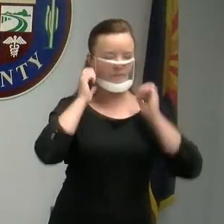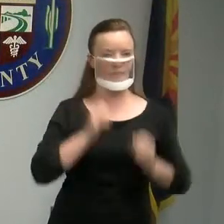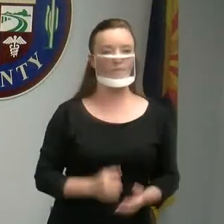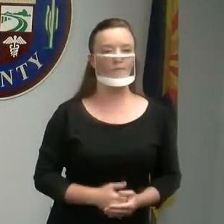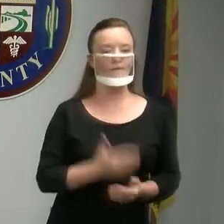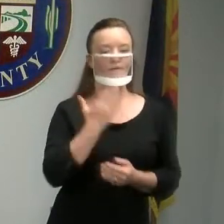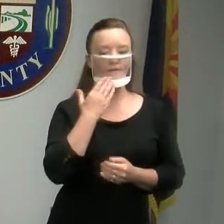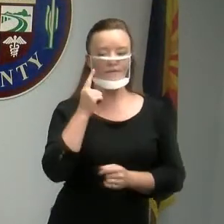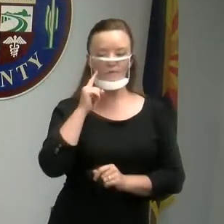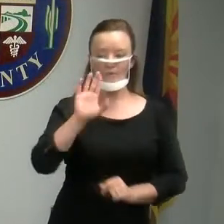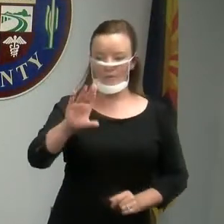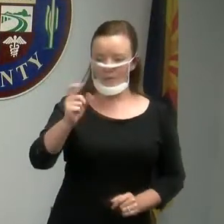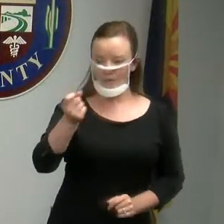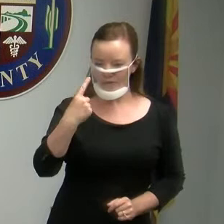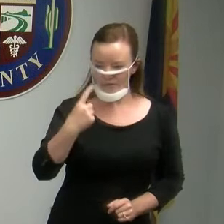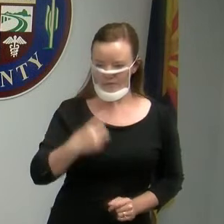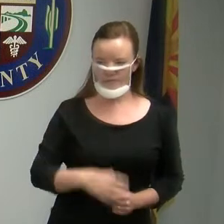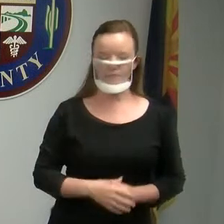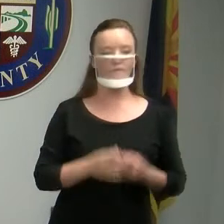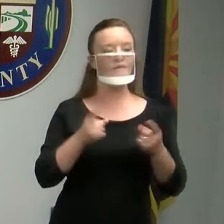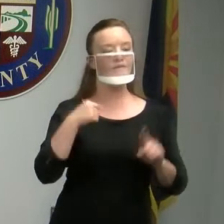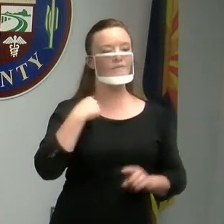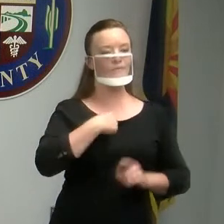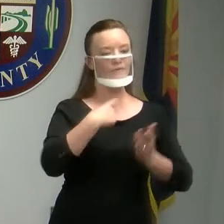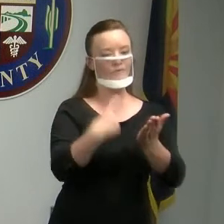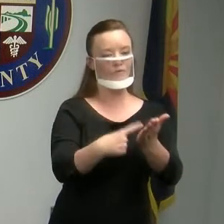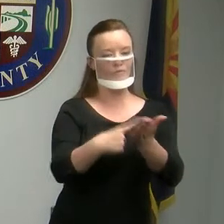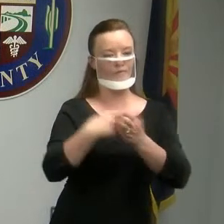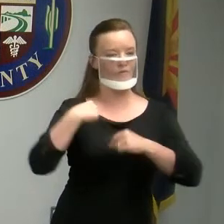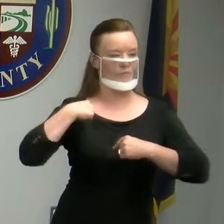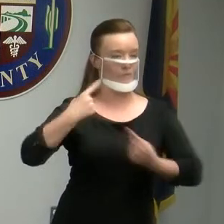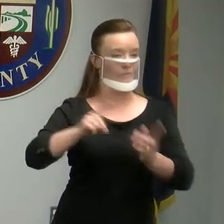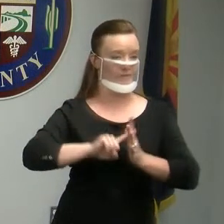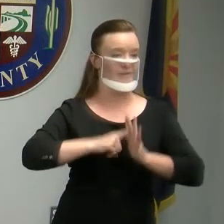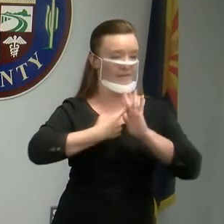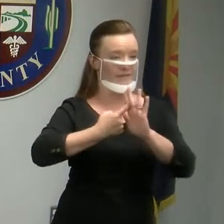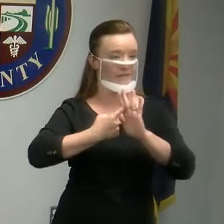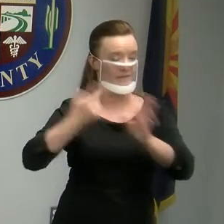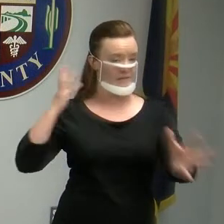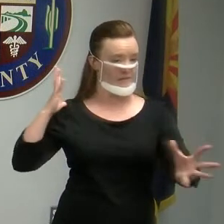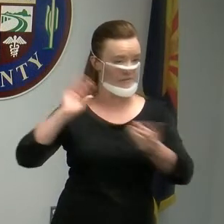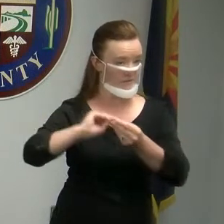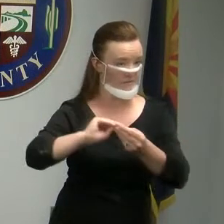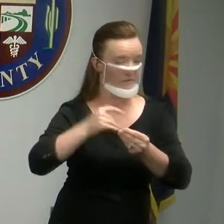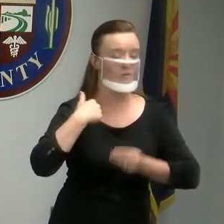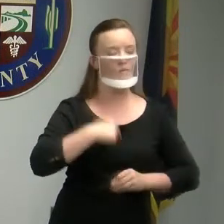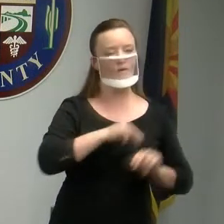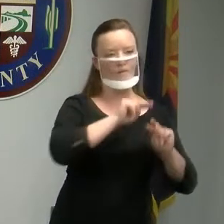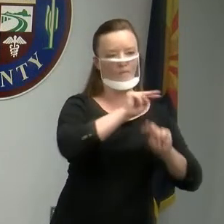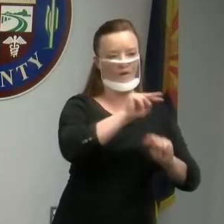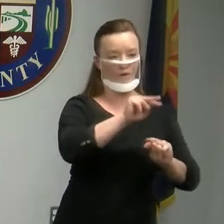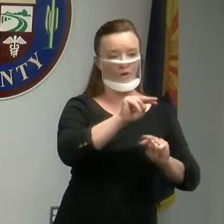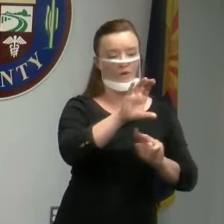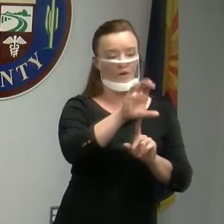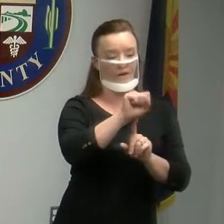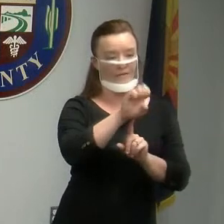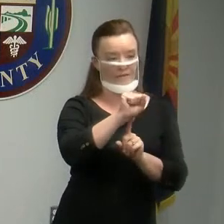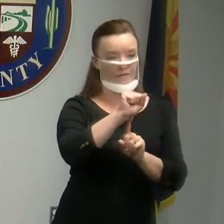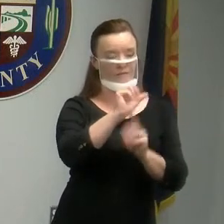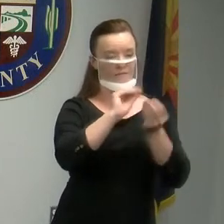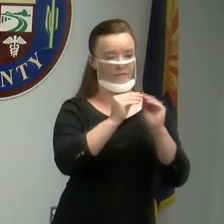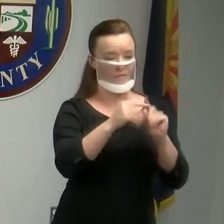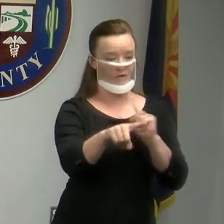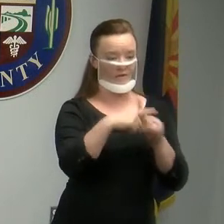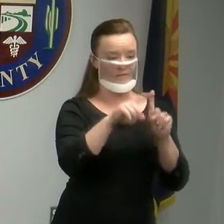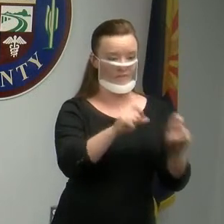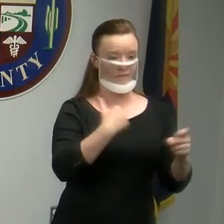Thanks for that question. As we've talked about from the very beginning, we have been monitoring both cases and outbreaks in long-term